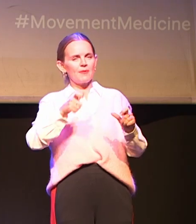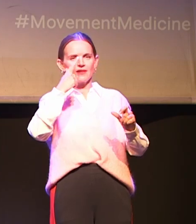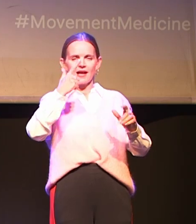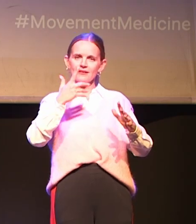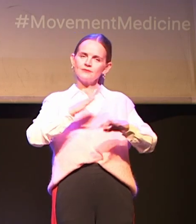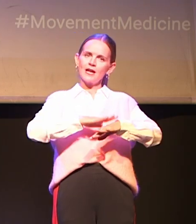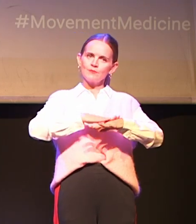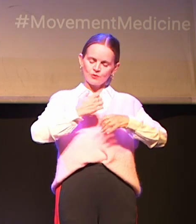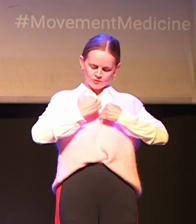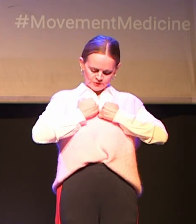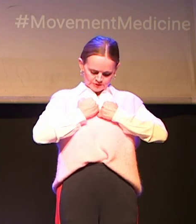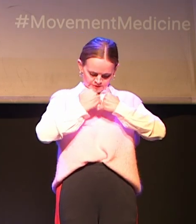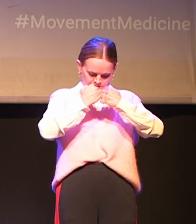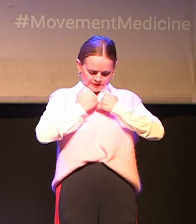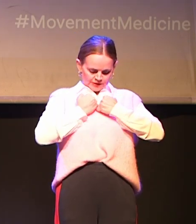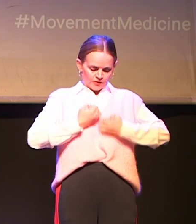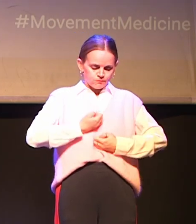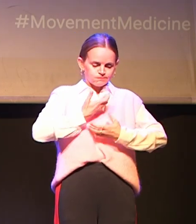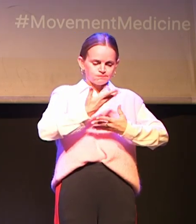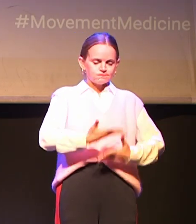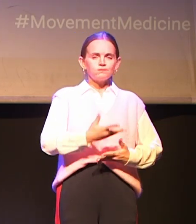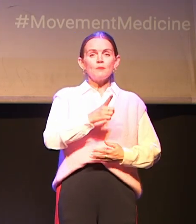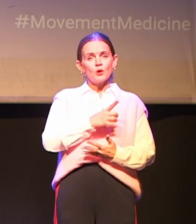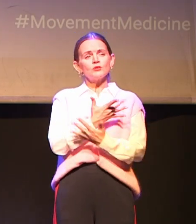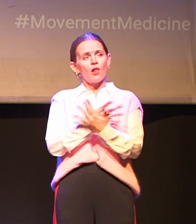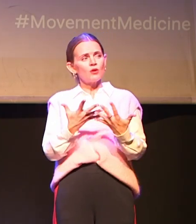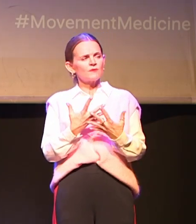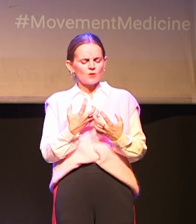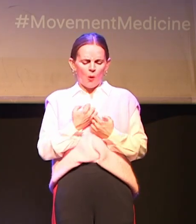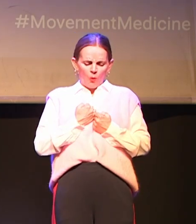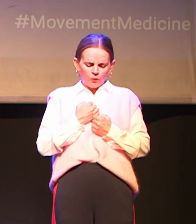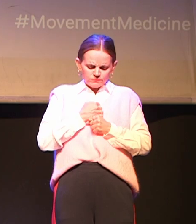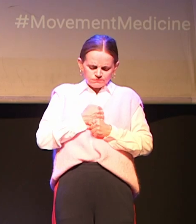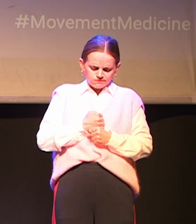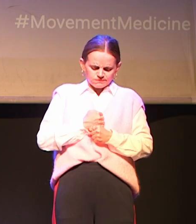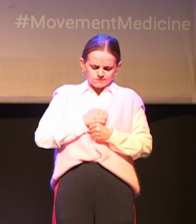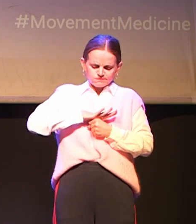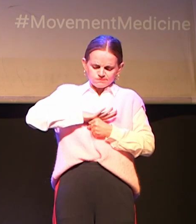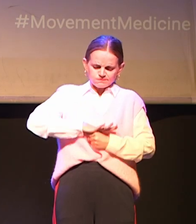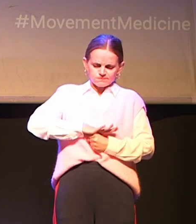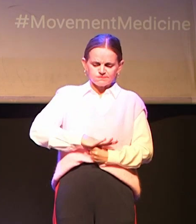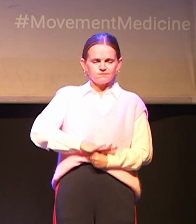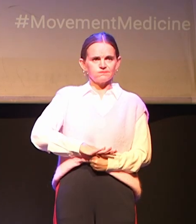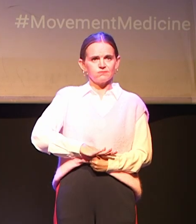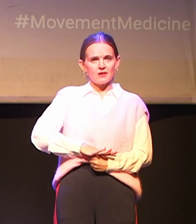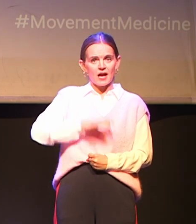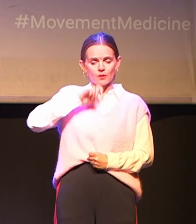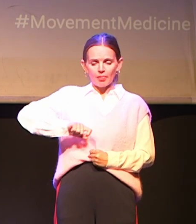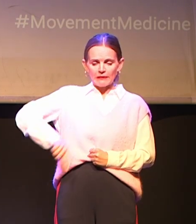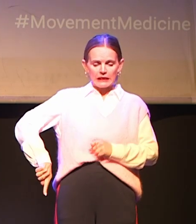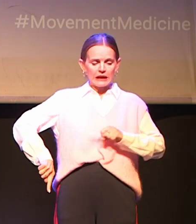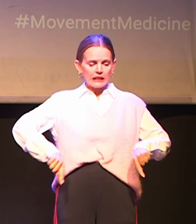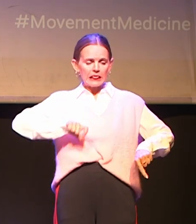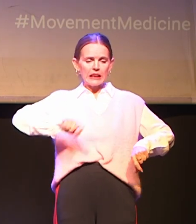Because a lot of us are holding stuff and we just be holding it, and it be seeping out and leaking out because it's unconscious